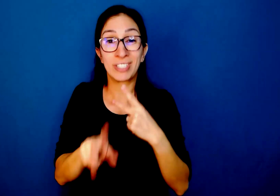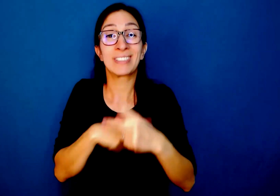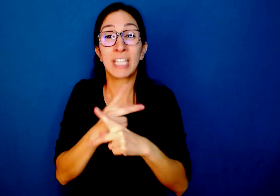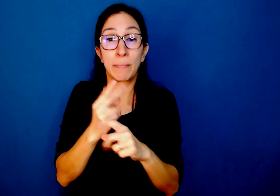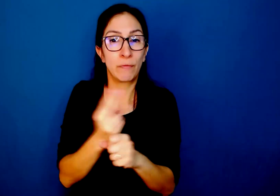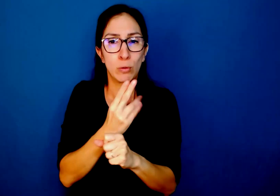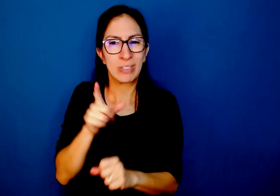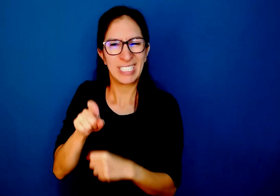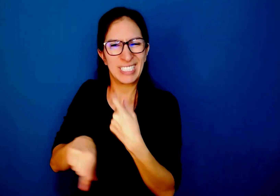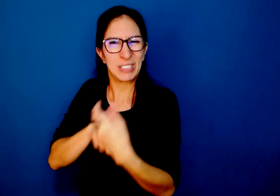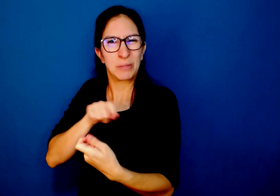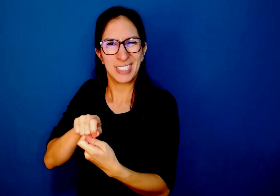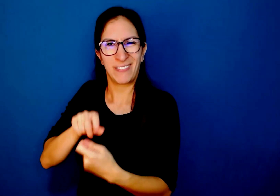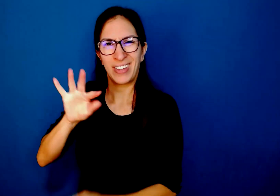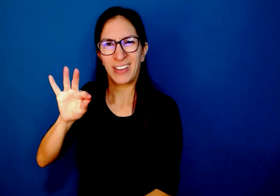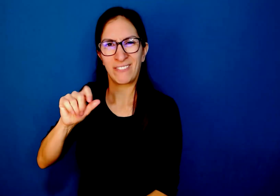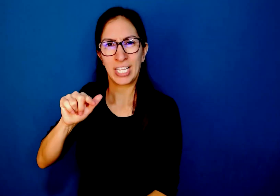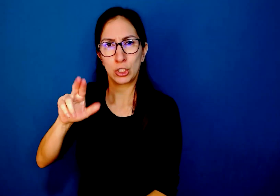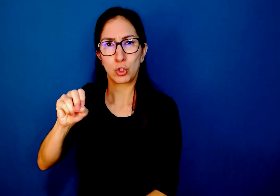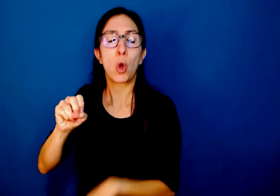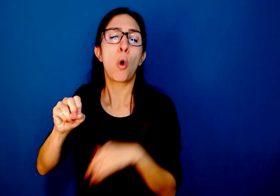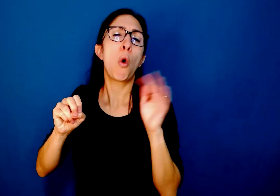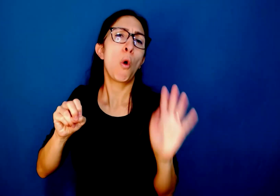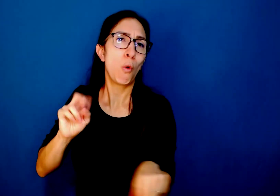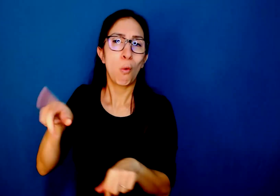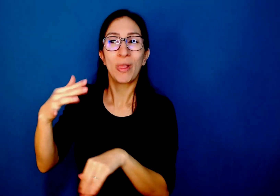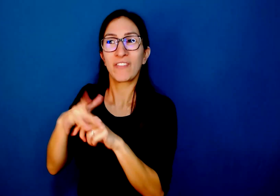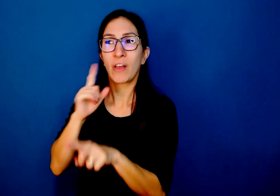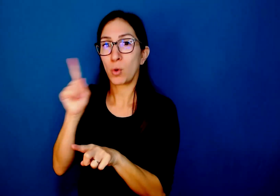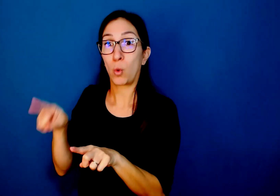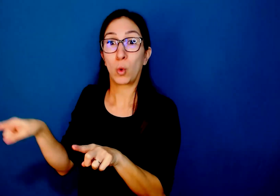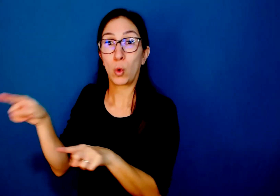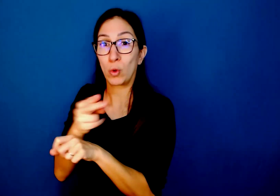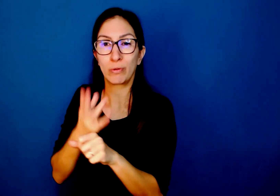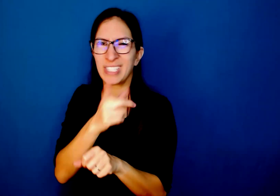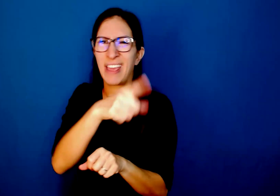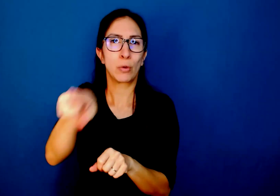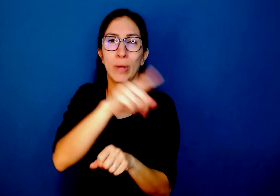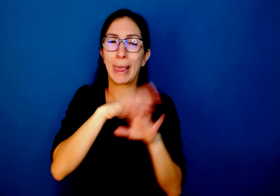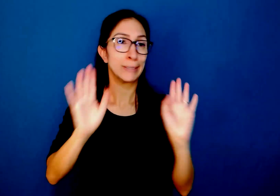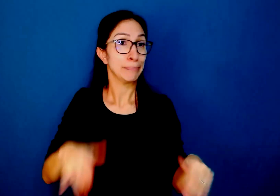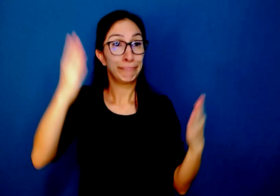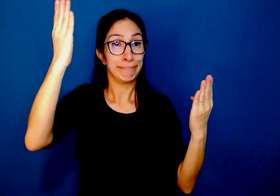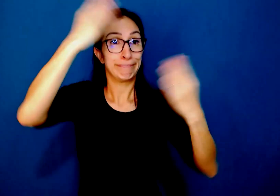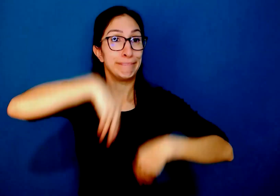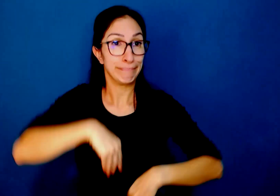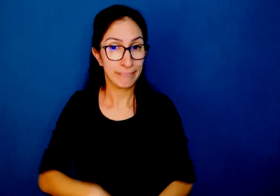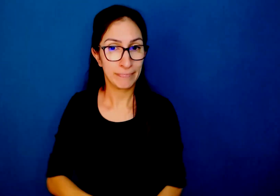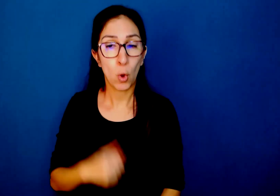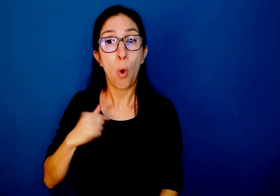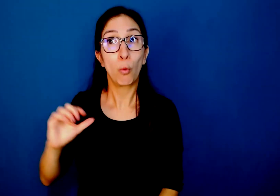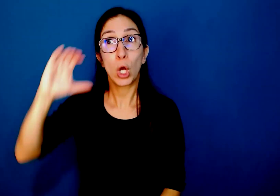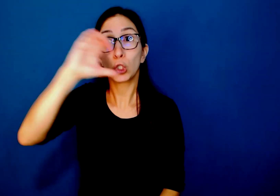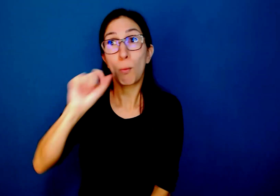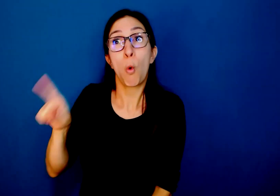and trying to only make that feature available to those users and nobody else. If you assume that only people with